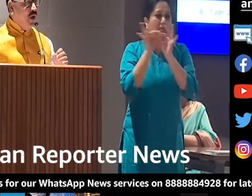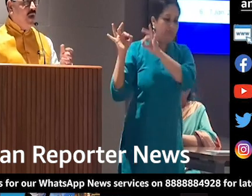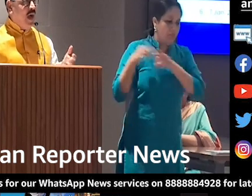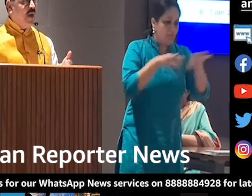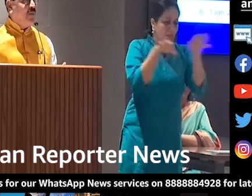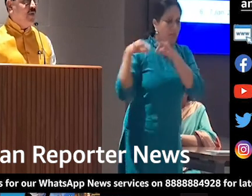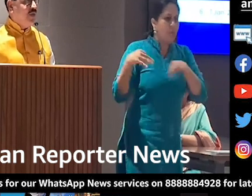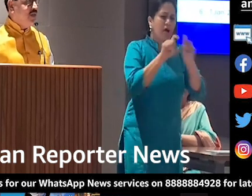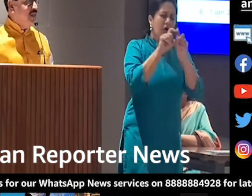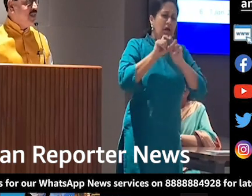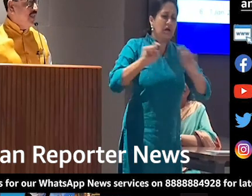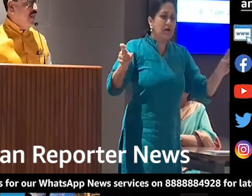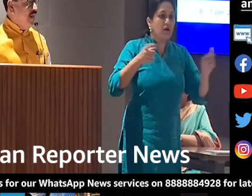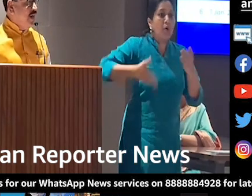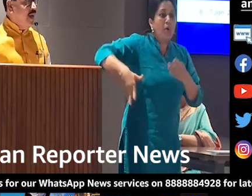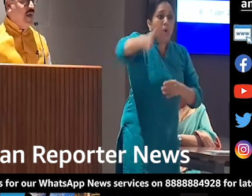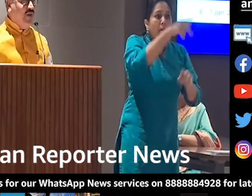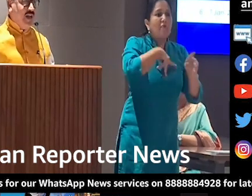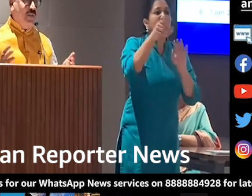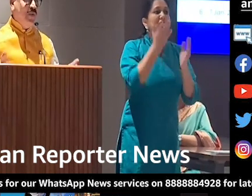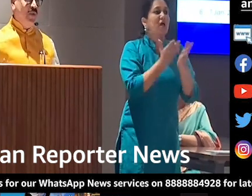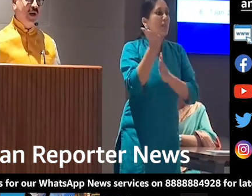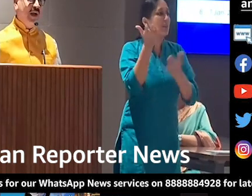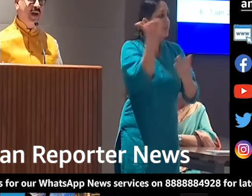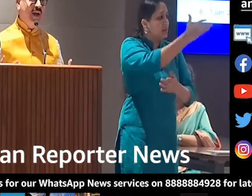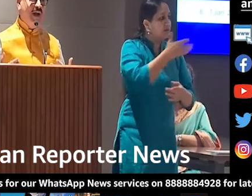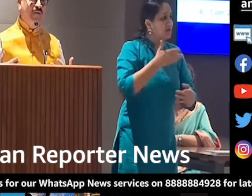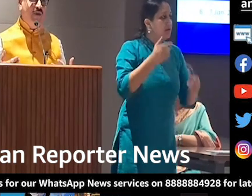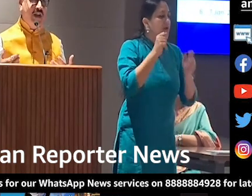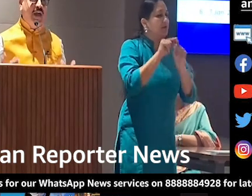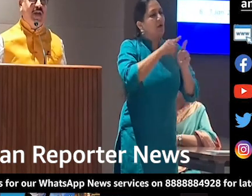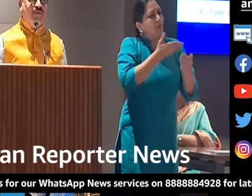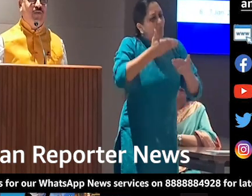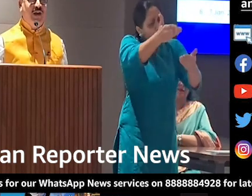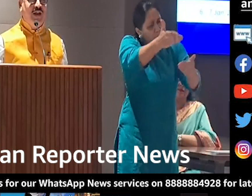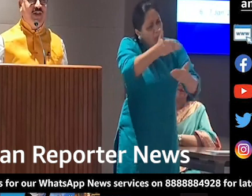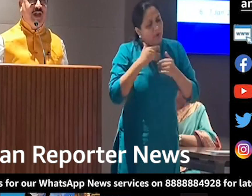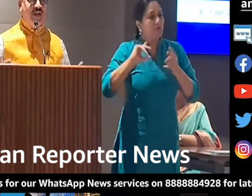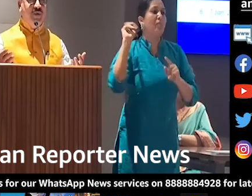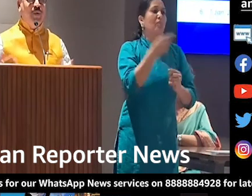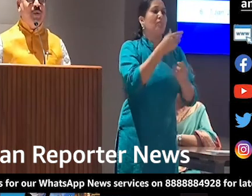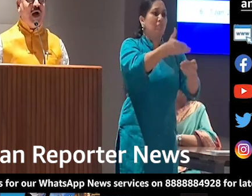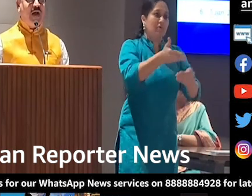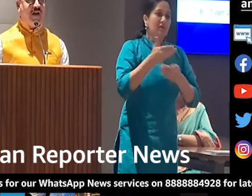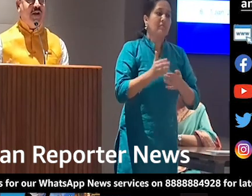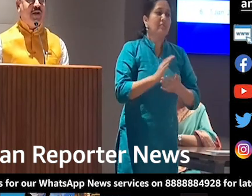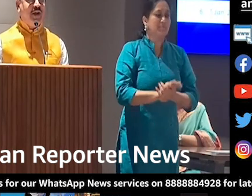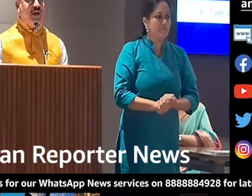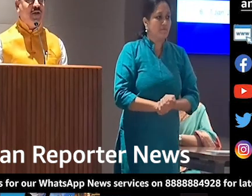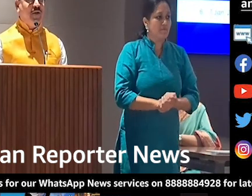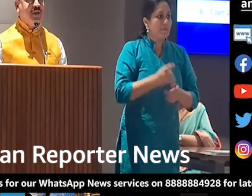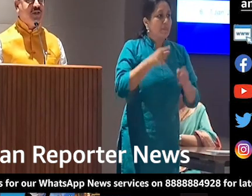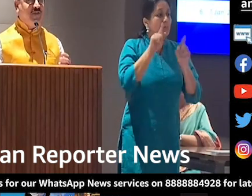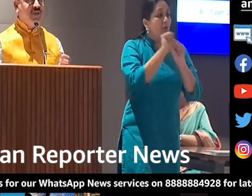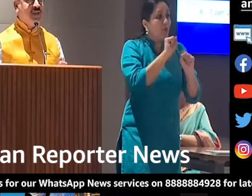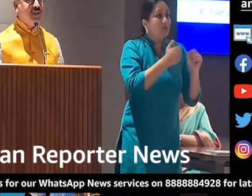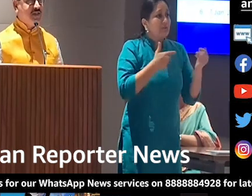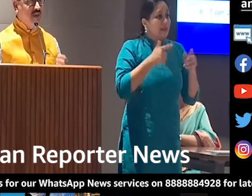you all are professionals in that. I welcome you, and I'm very grateful that you are rendering